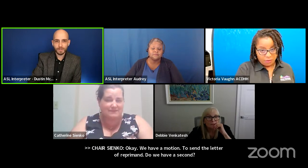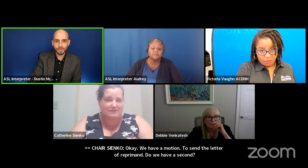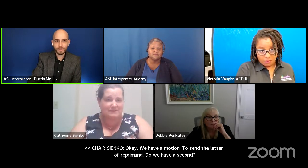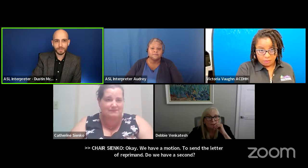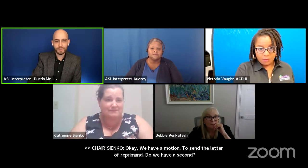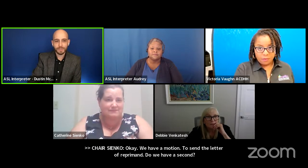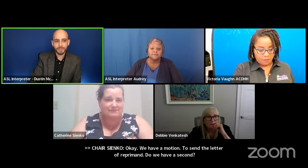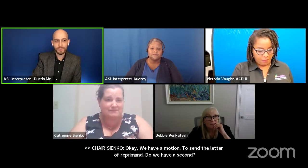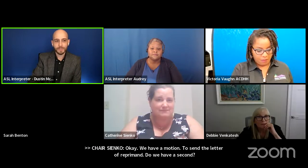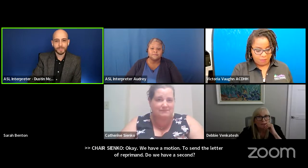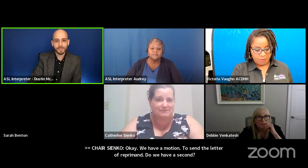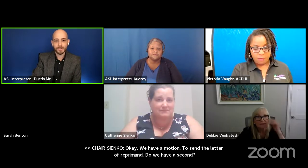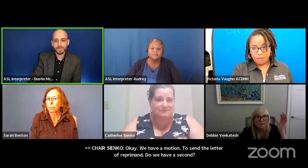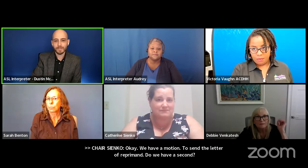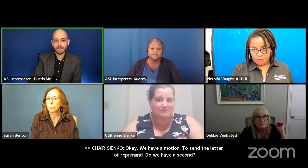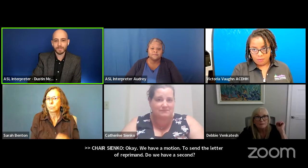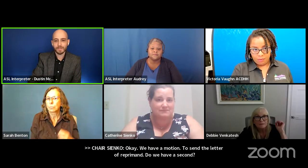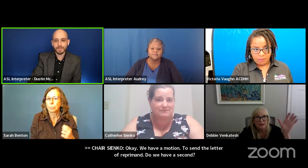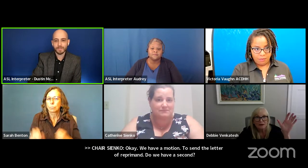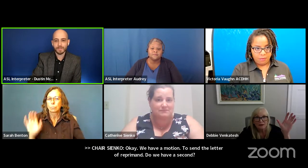favor?